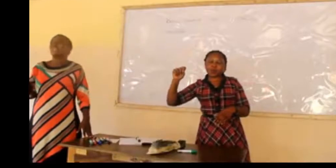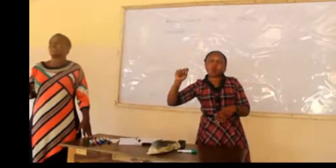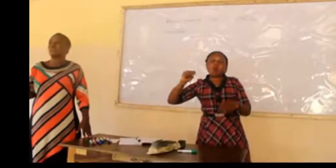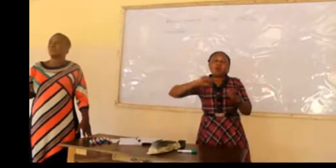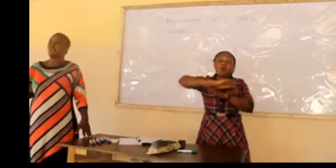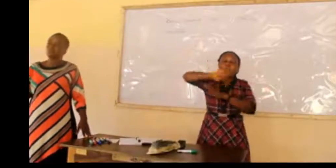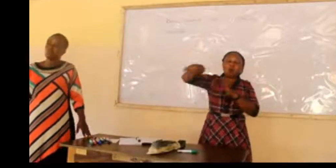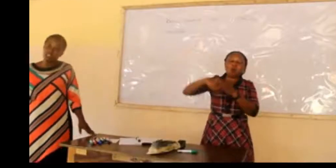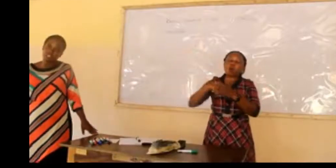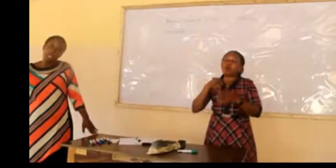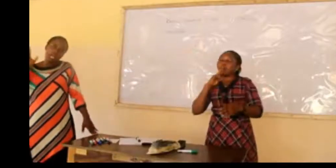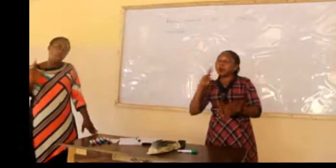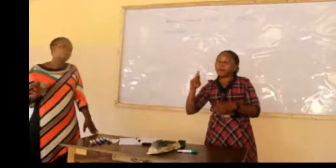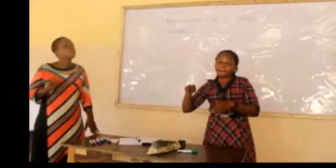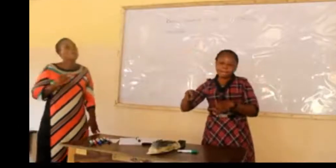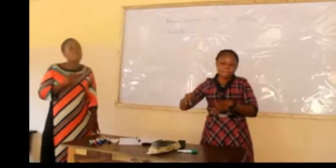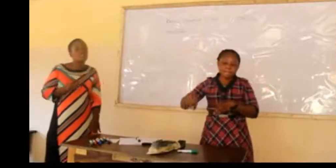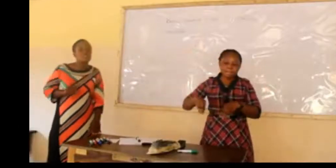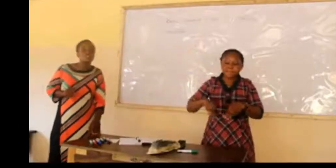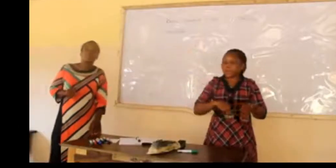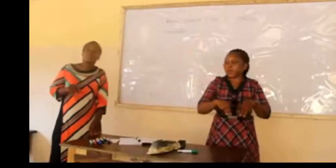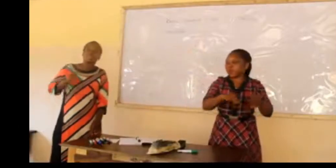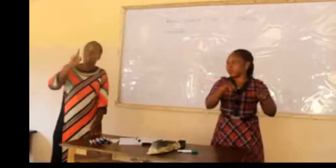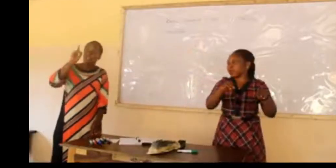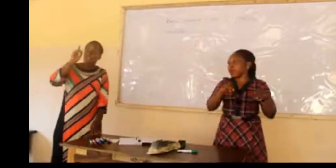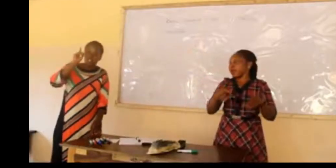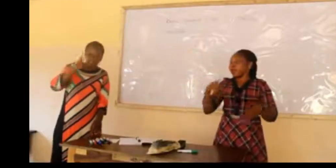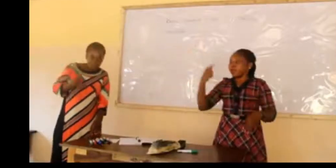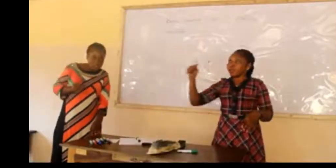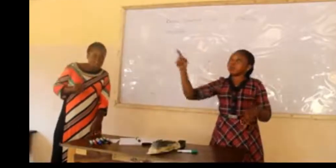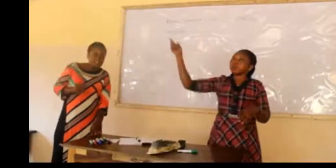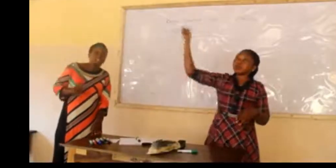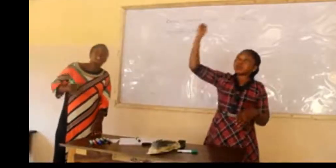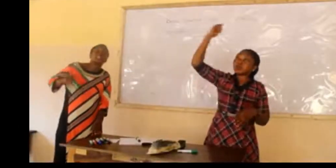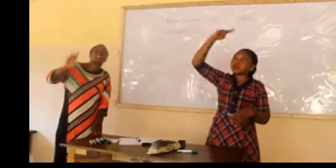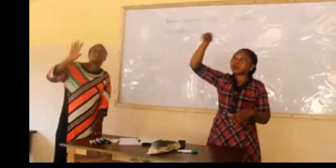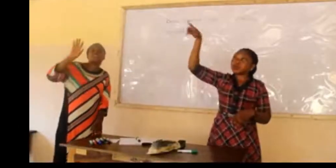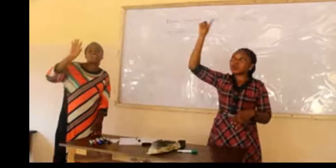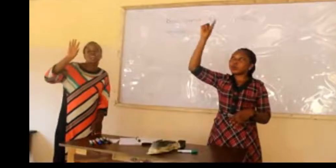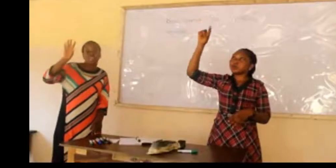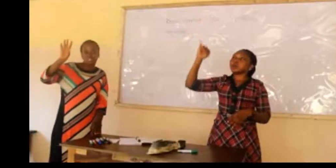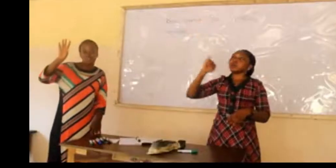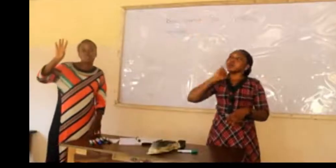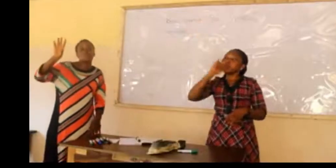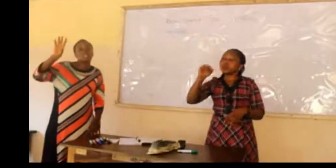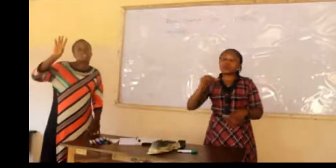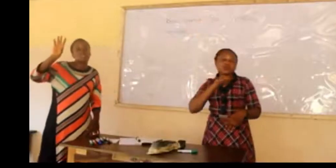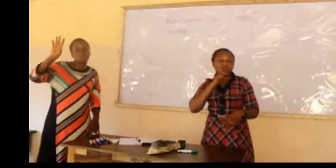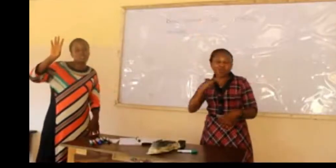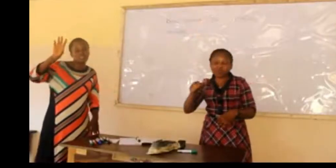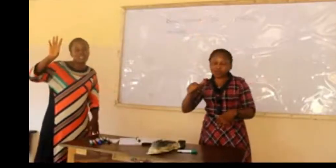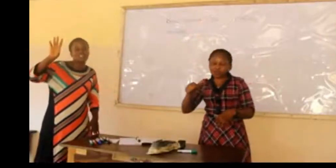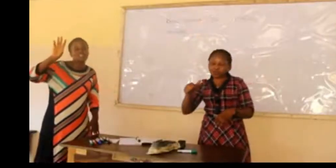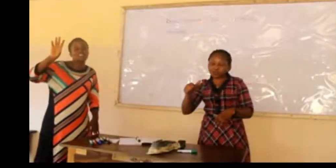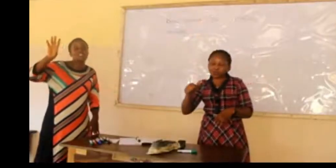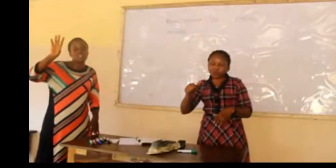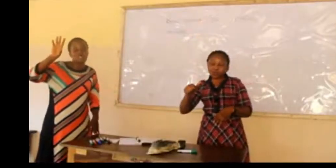of you think that the sun is moving. I want to correct you this morning. The sun is stationary. It's moving at it.